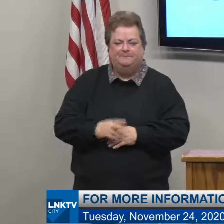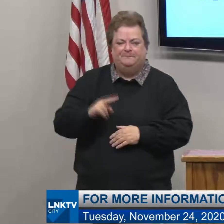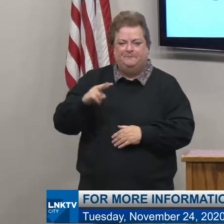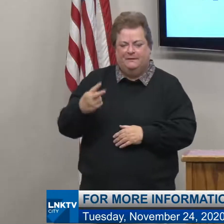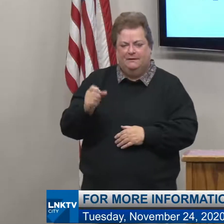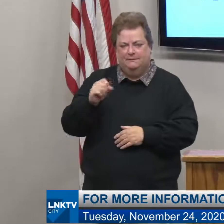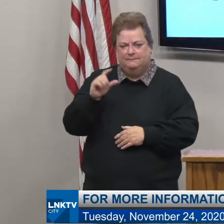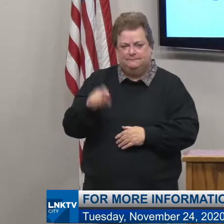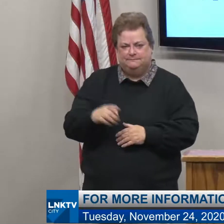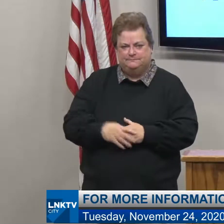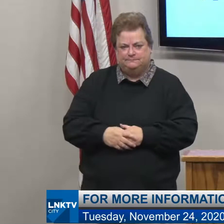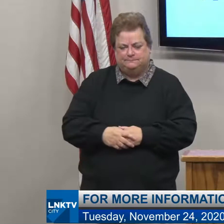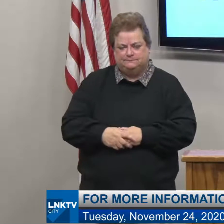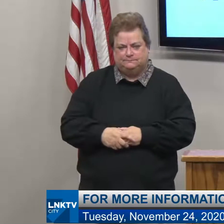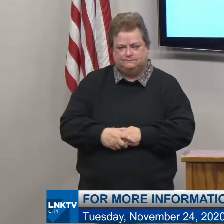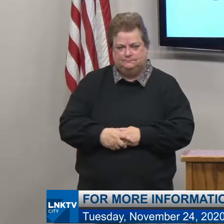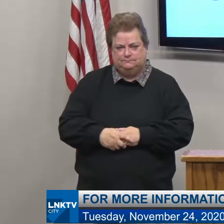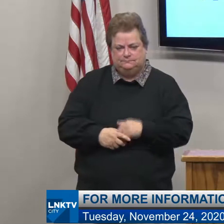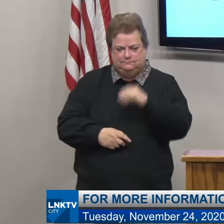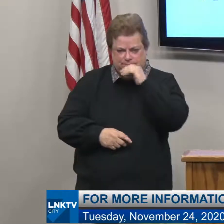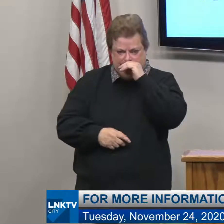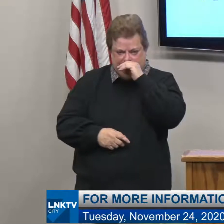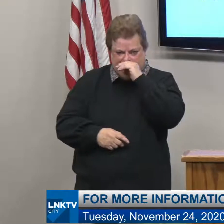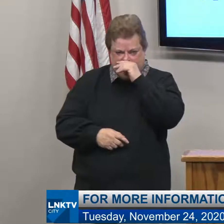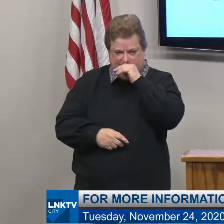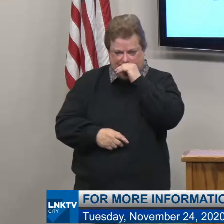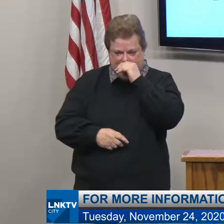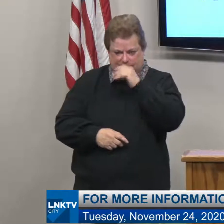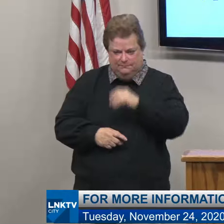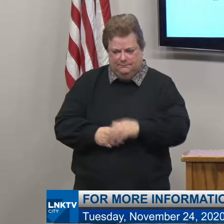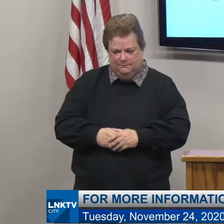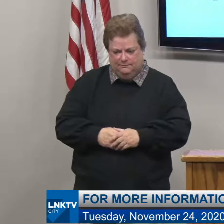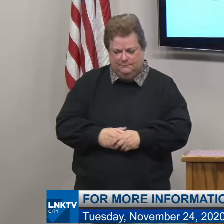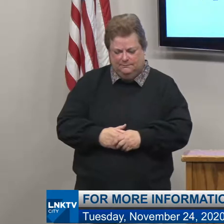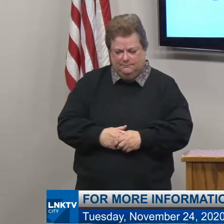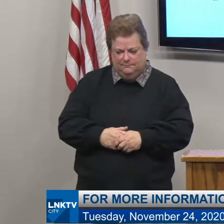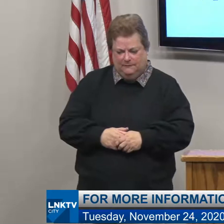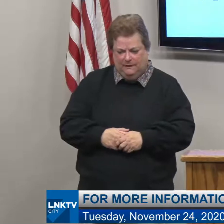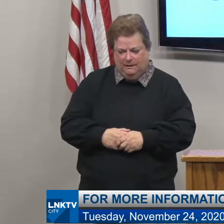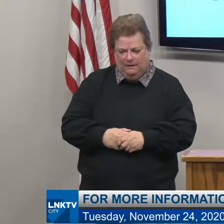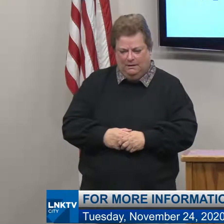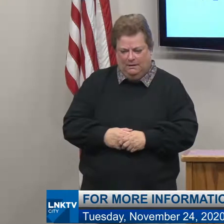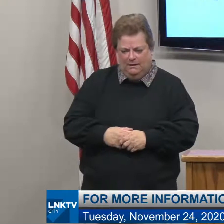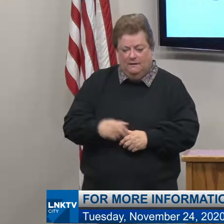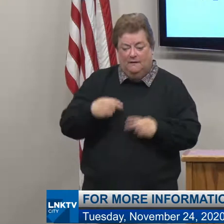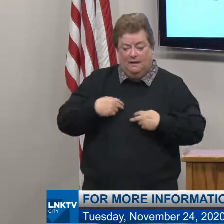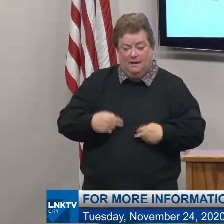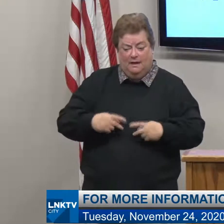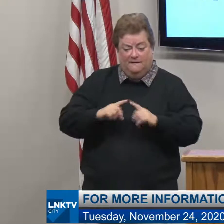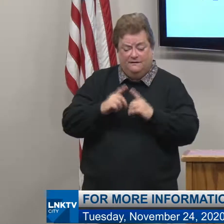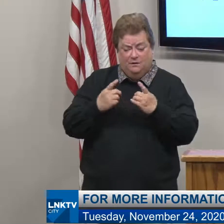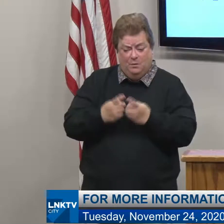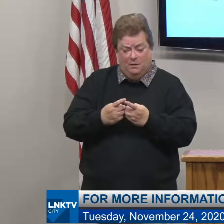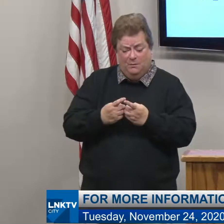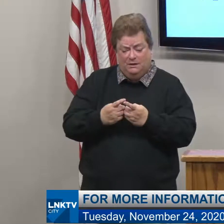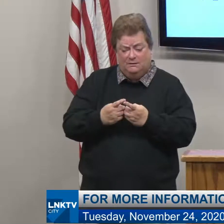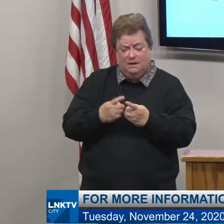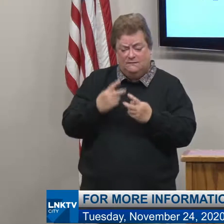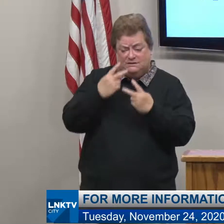question, what level of compliance has the health department seen with the youth sports